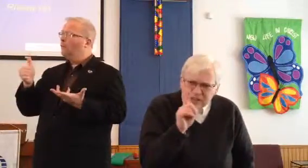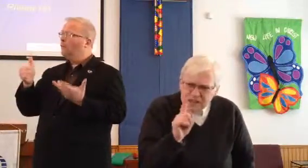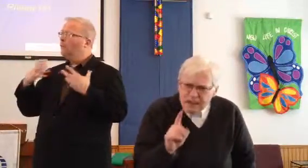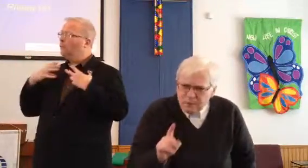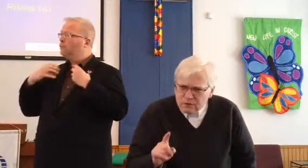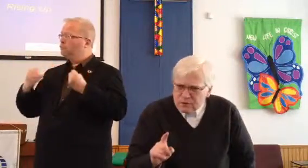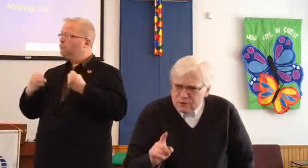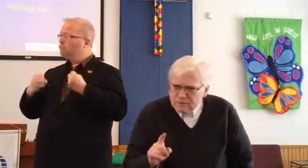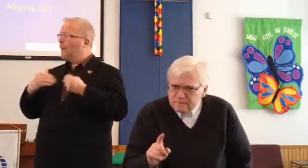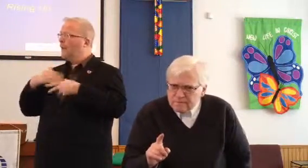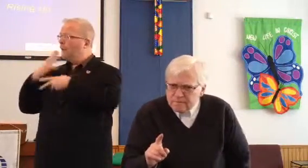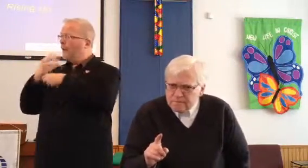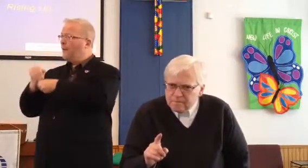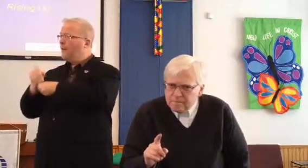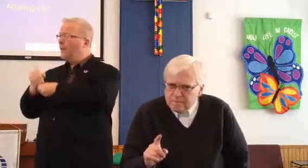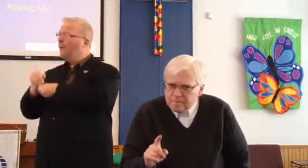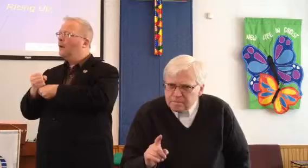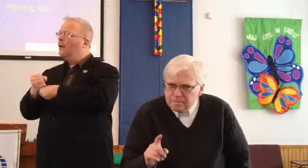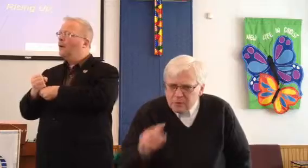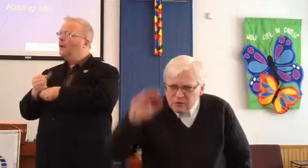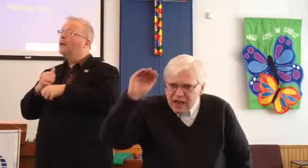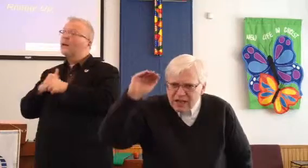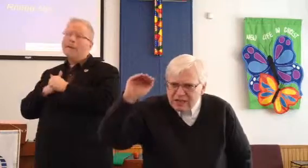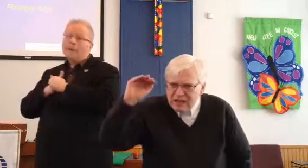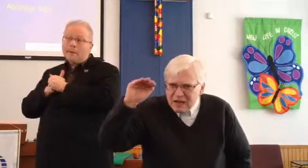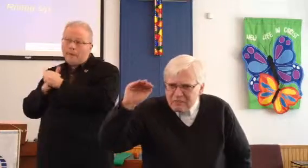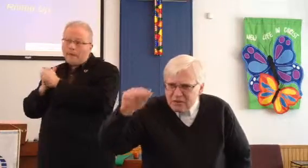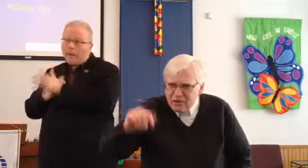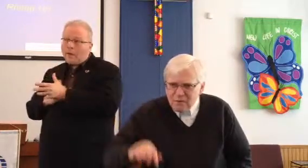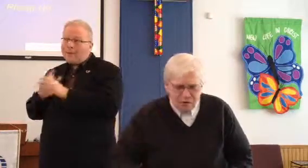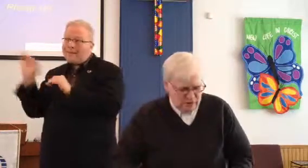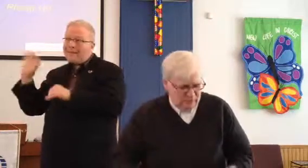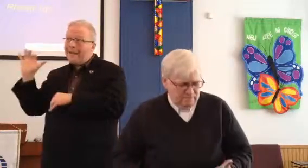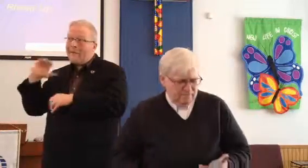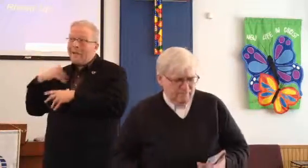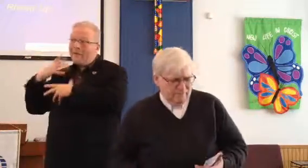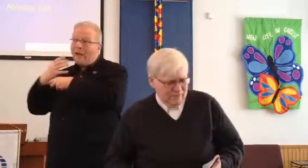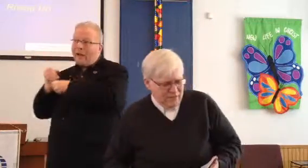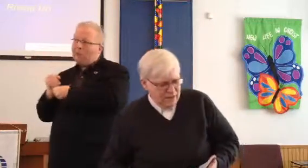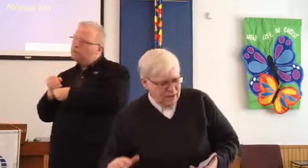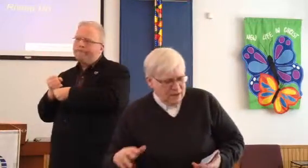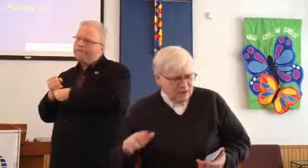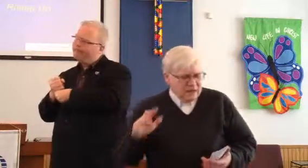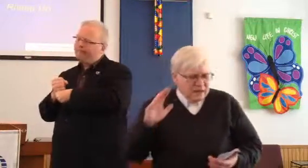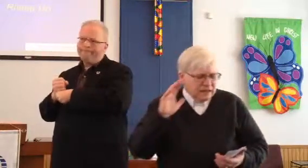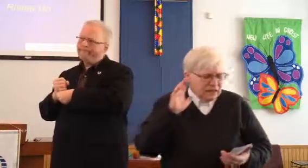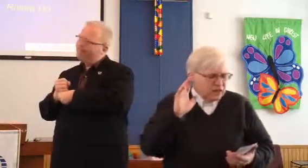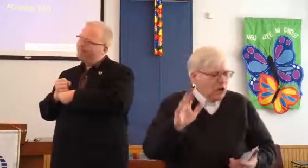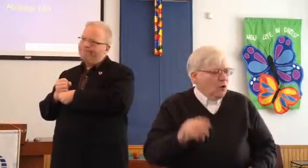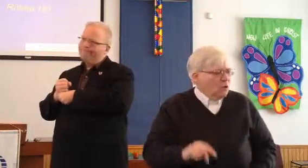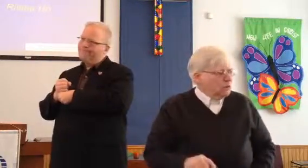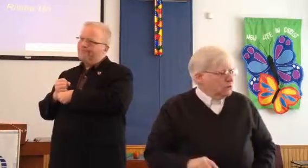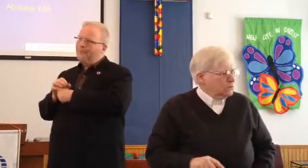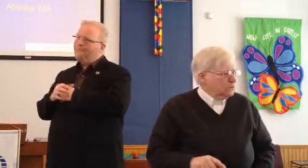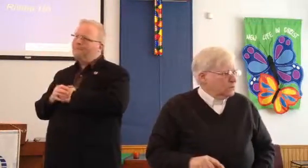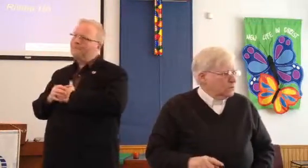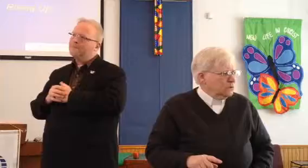But his disciples, those guys sitting up there on the mountain, needed to